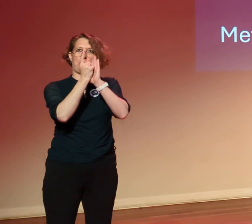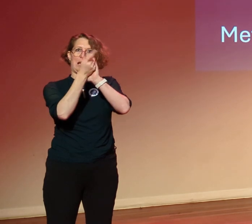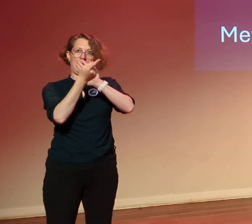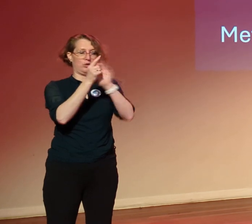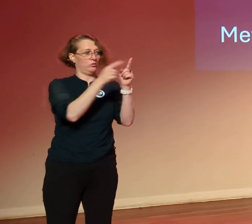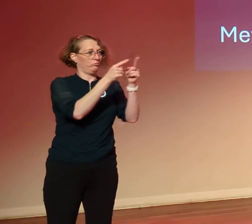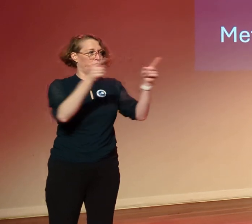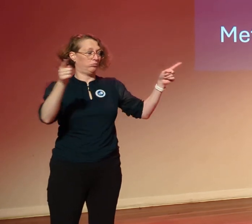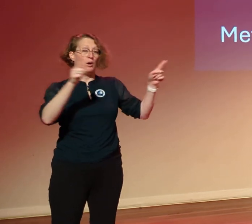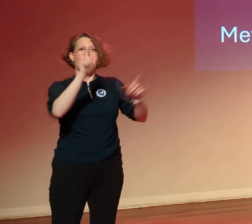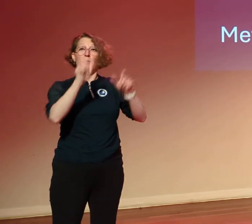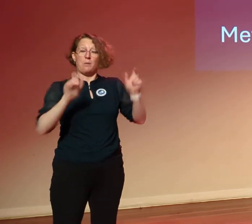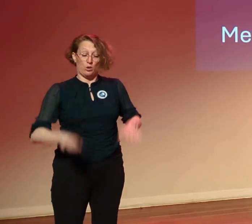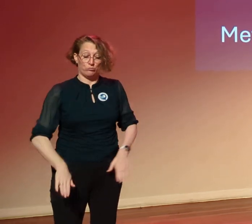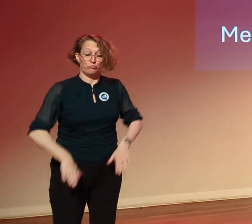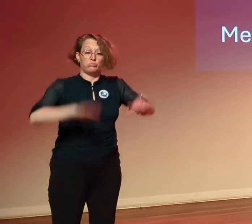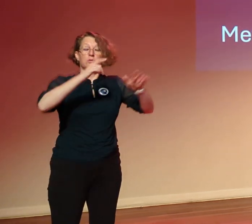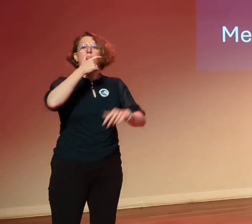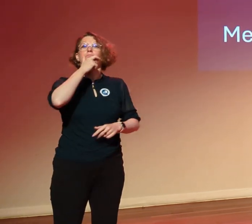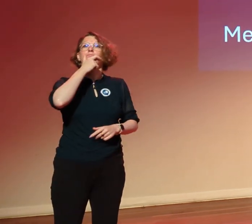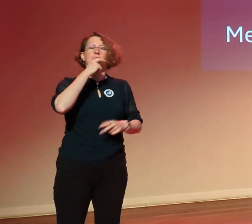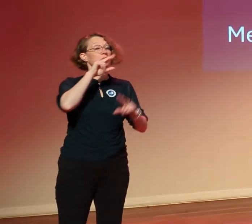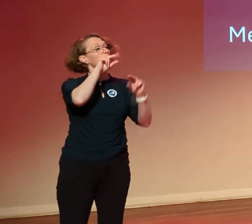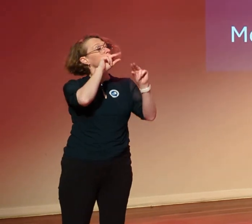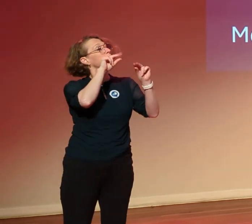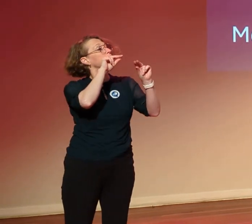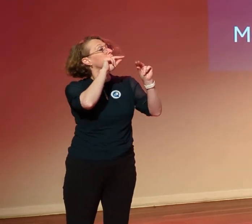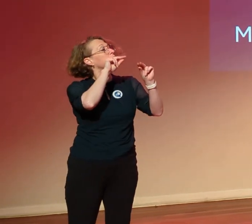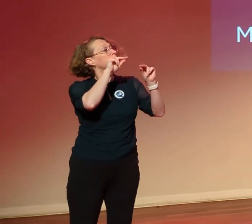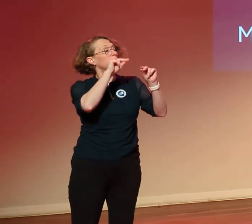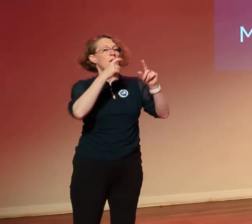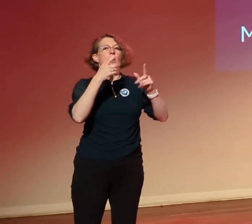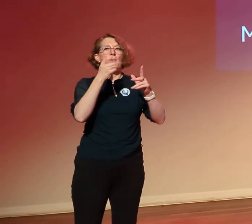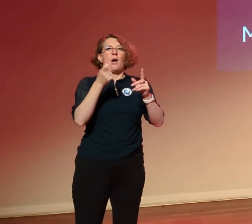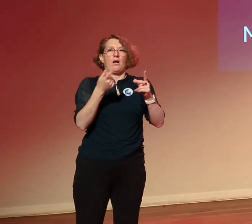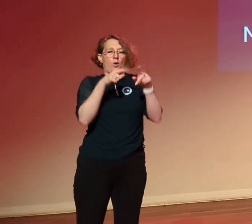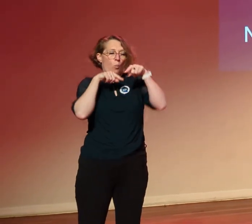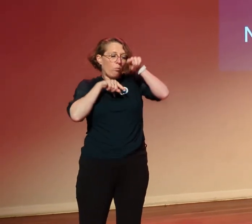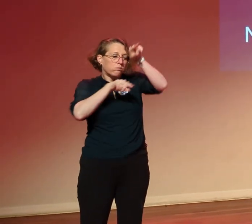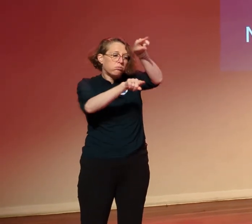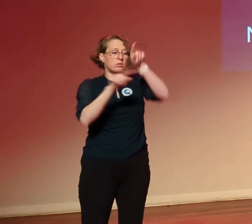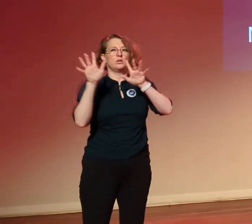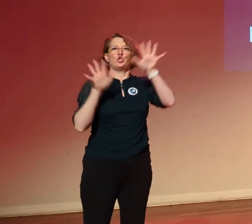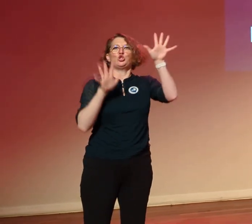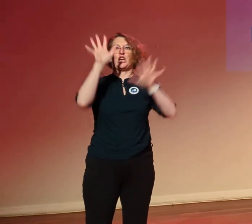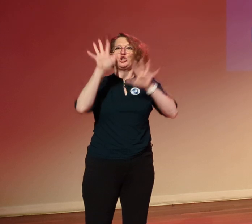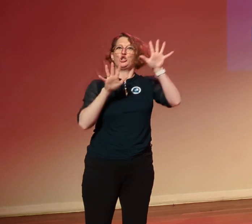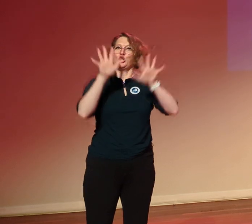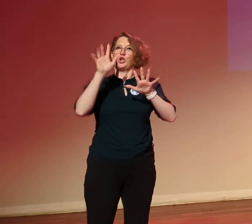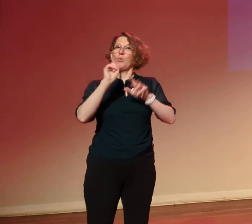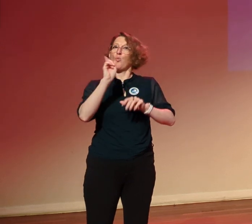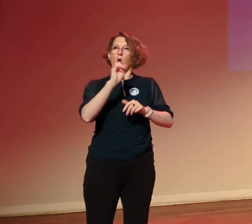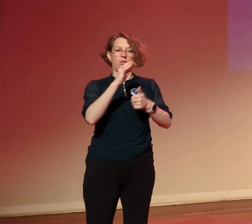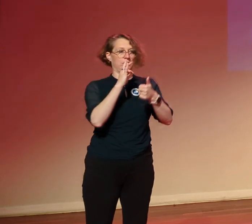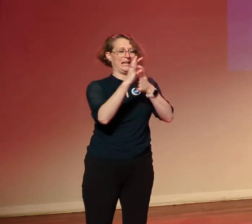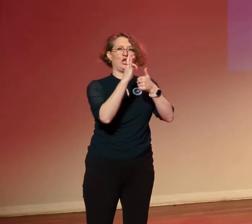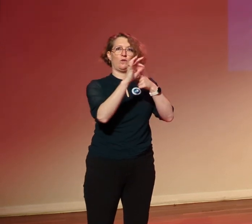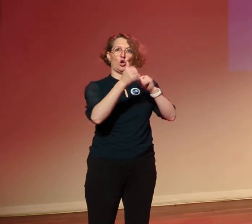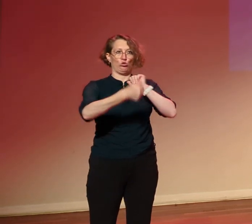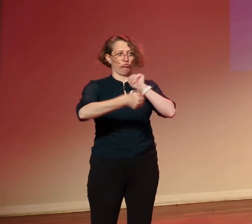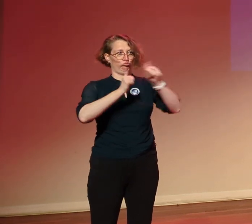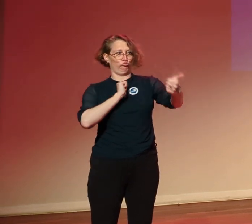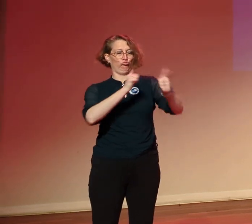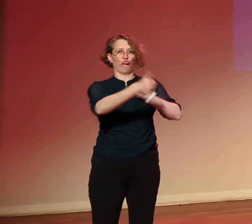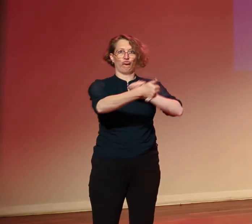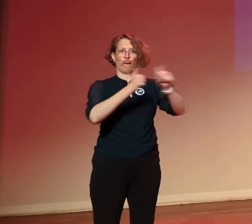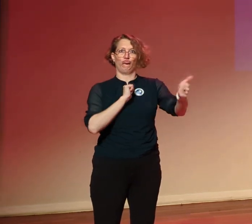native English speakers gesturing in a interview format and has multiple gestures and actors per